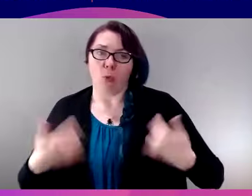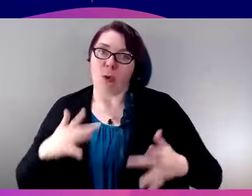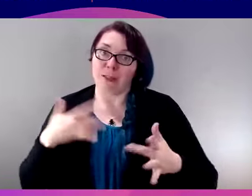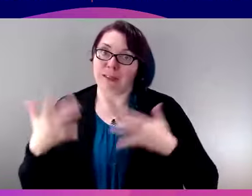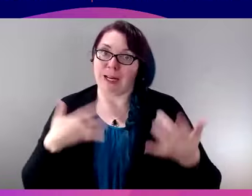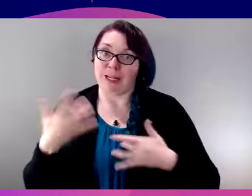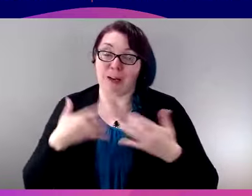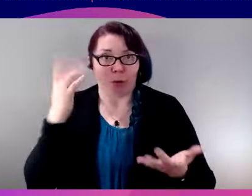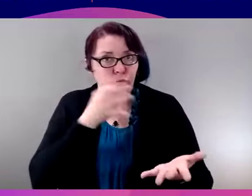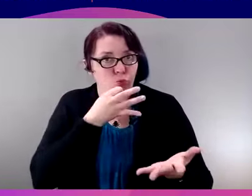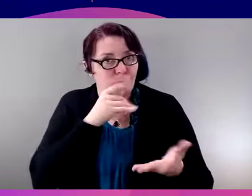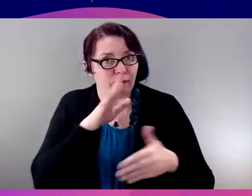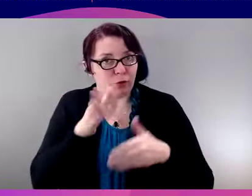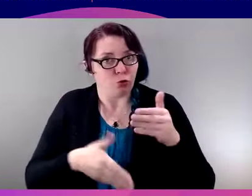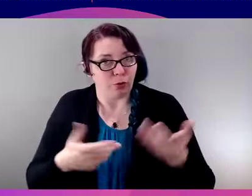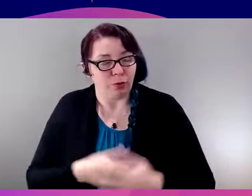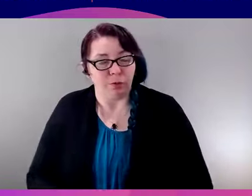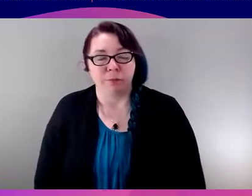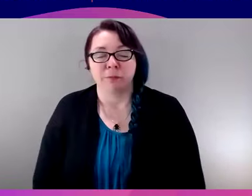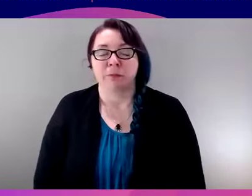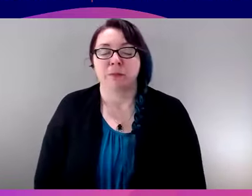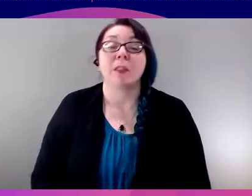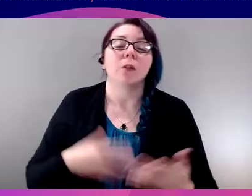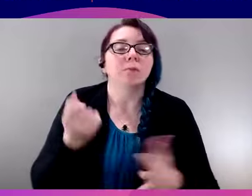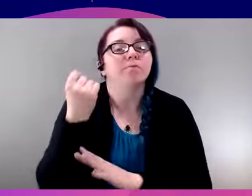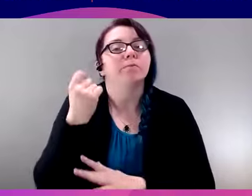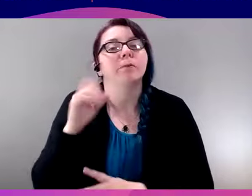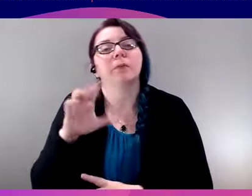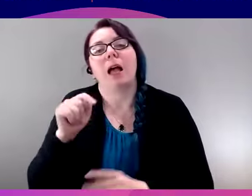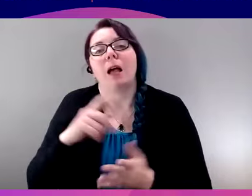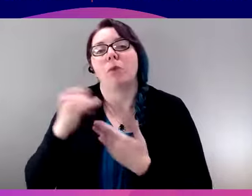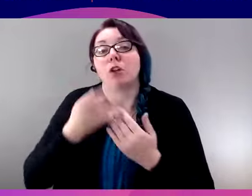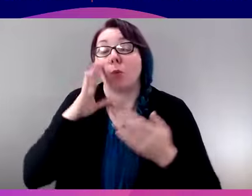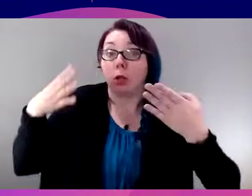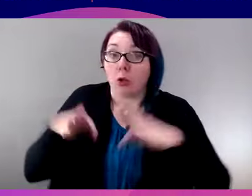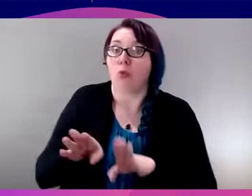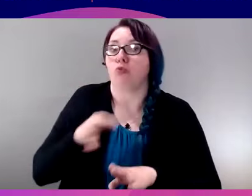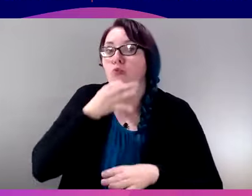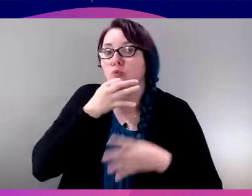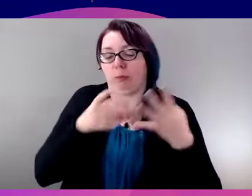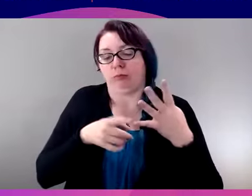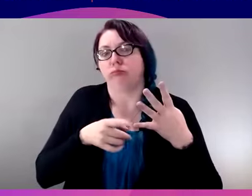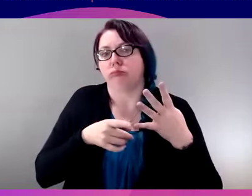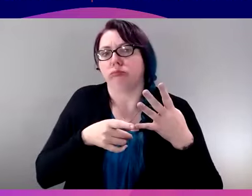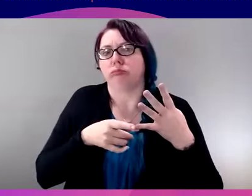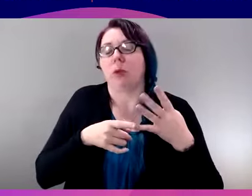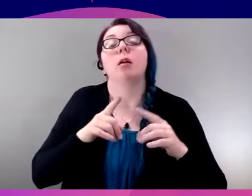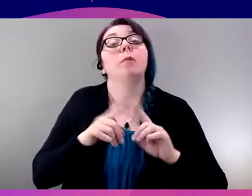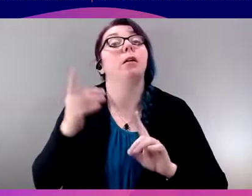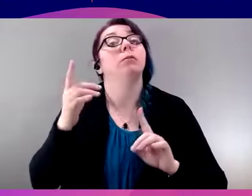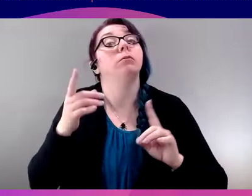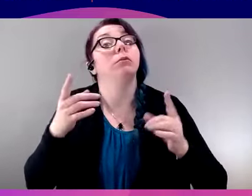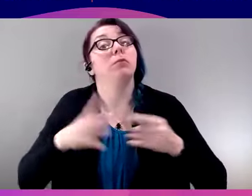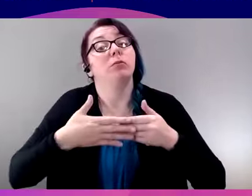mention, although the ACT project is coming to a close at the end of the month, the outcomes of the ACT project, including our online